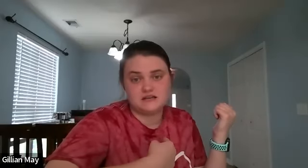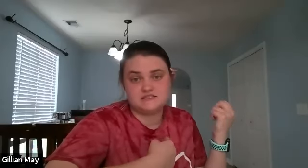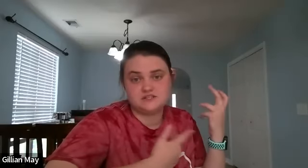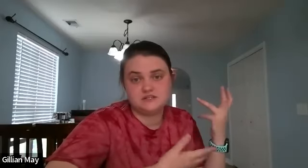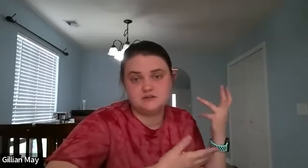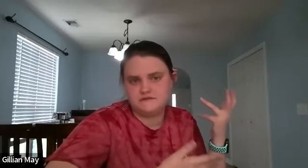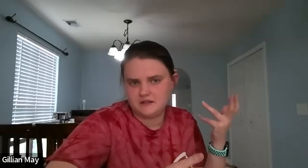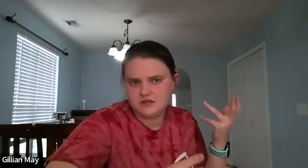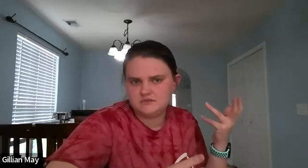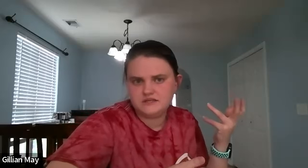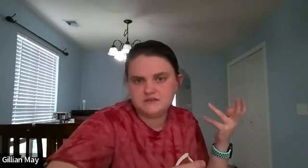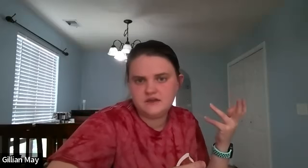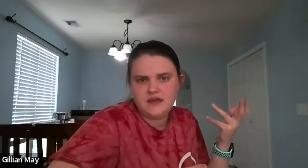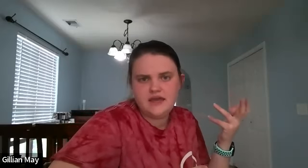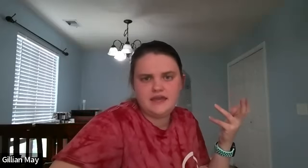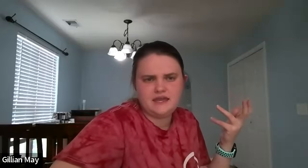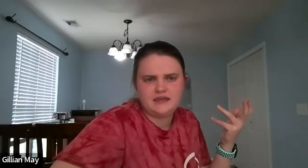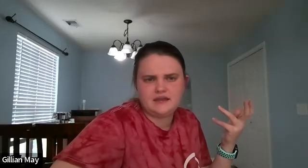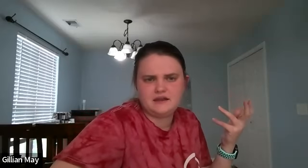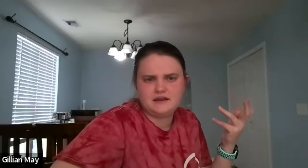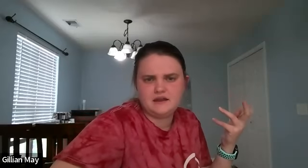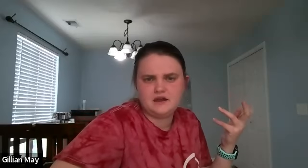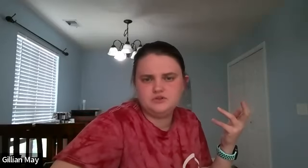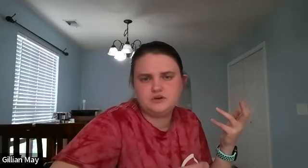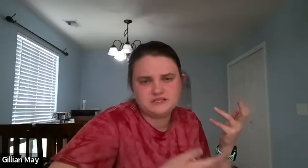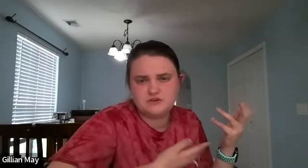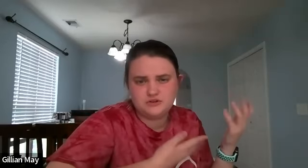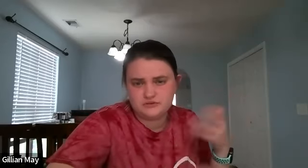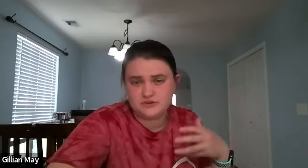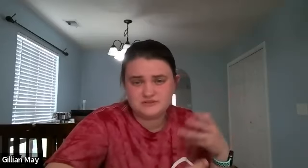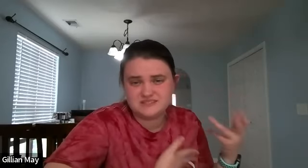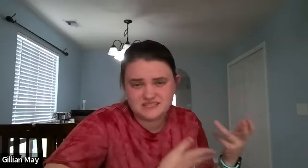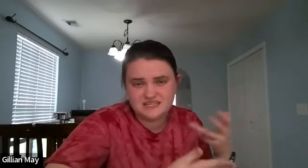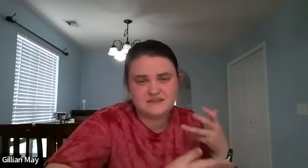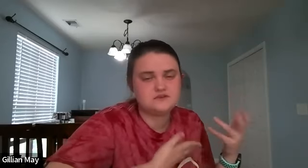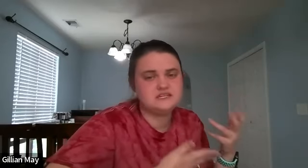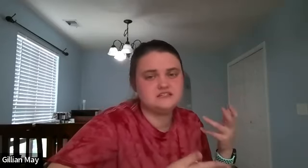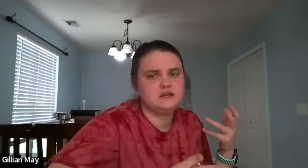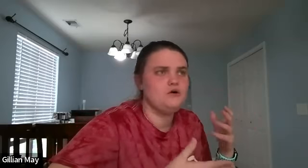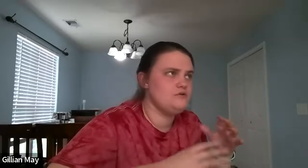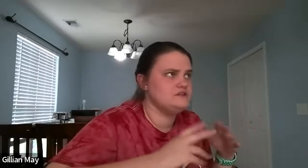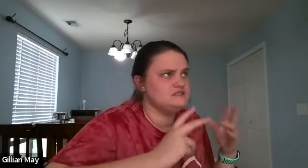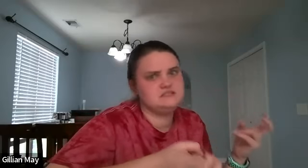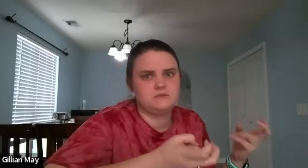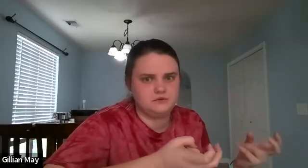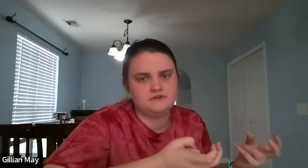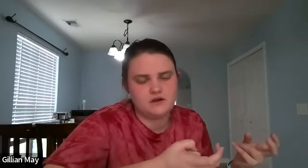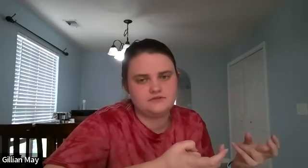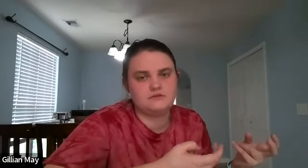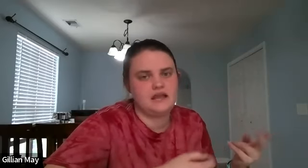classes are still available, I believe. And you can always go look through those and see if there's things like, oh, there's this topic we haven't gone through. Like I